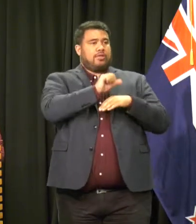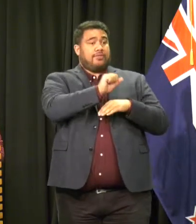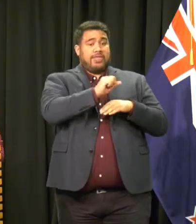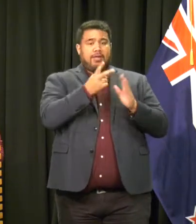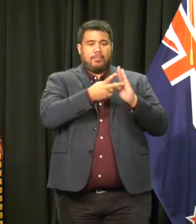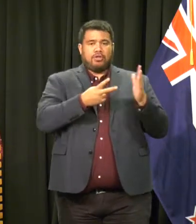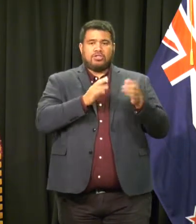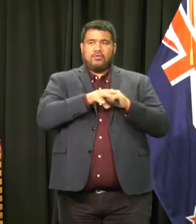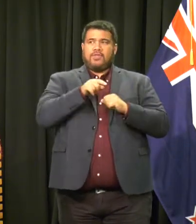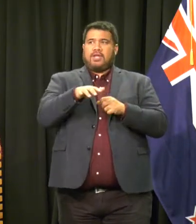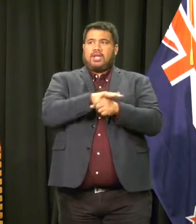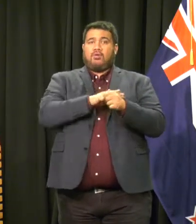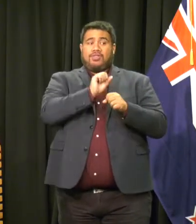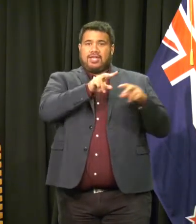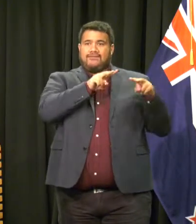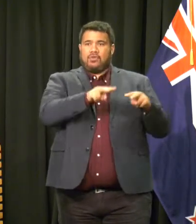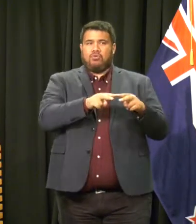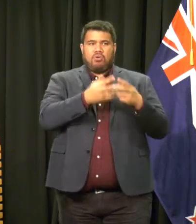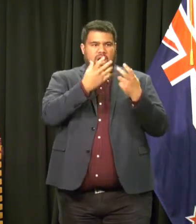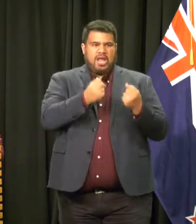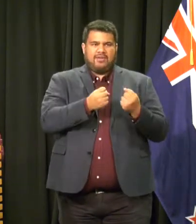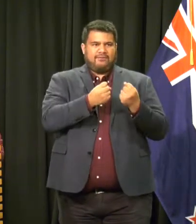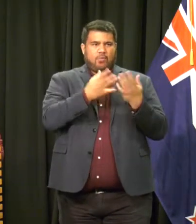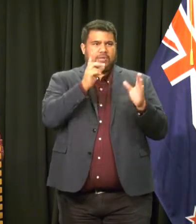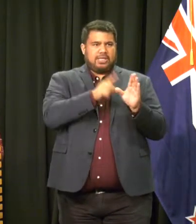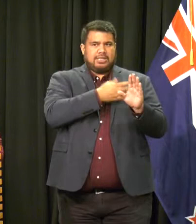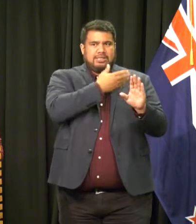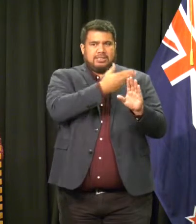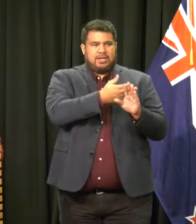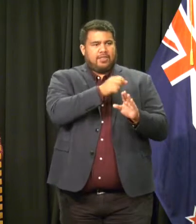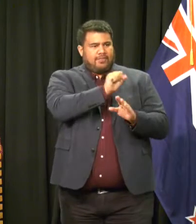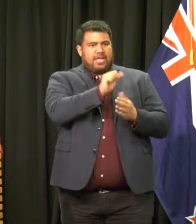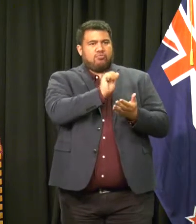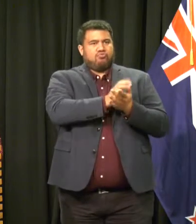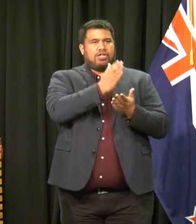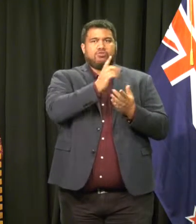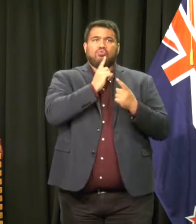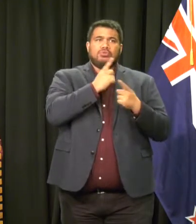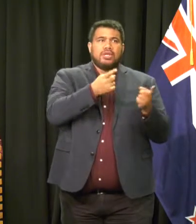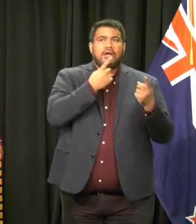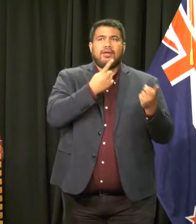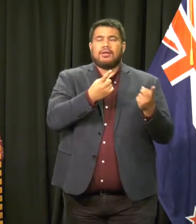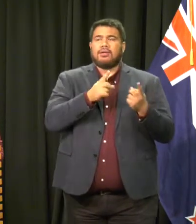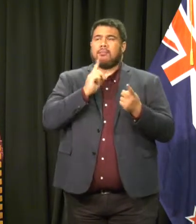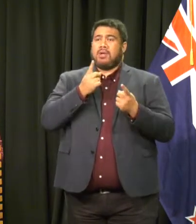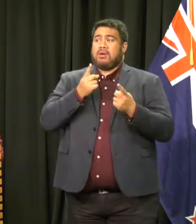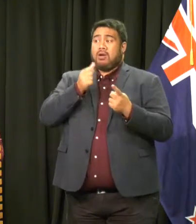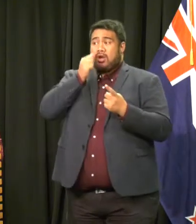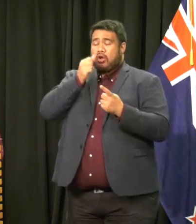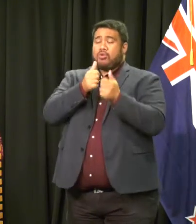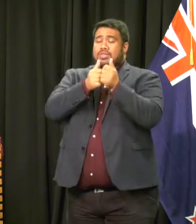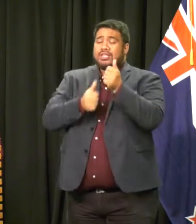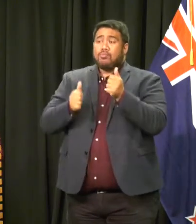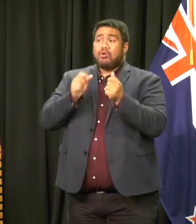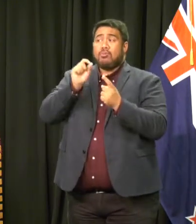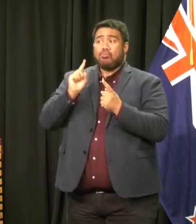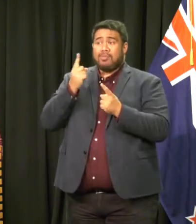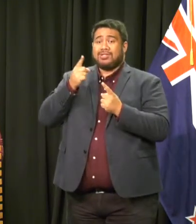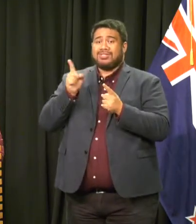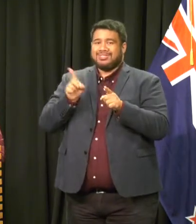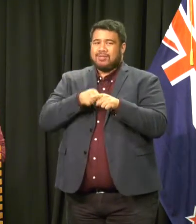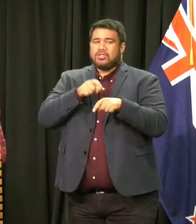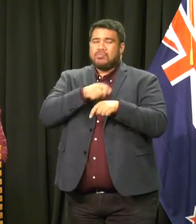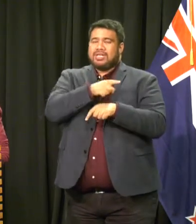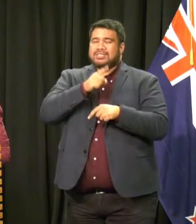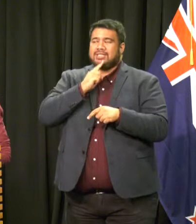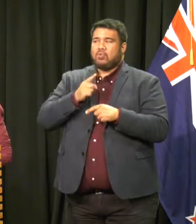this area, and it's absolutely within any party leader's rights to reiterate that. But I note that the Deputy Prime Minister also acknowledged that no